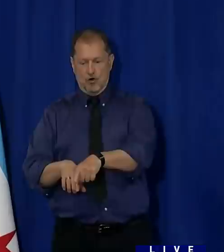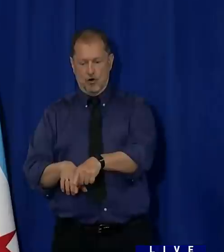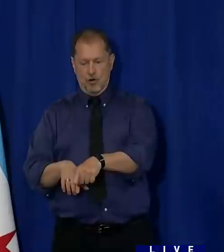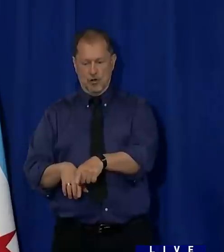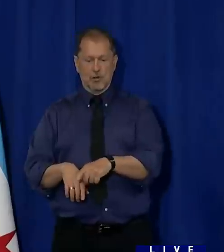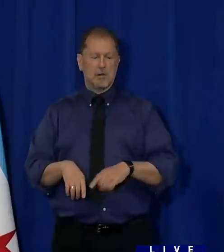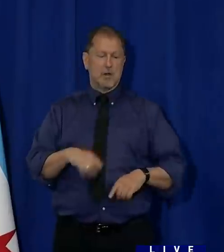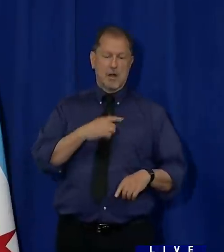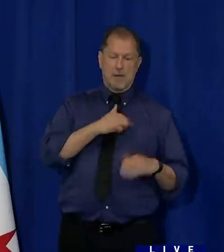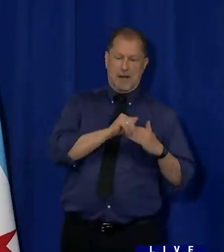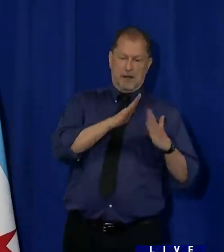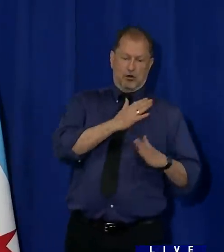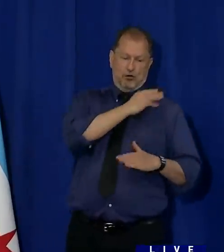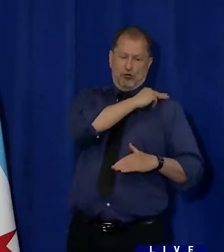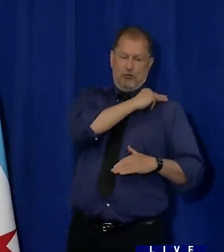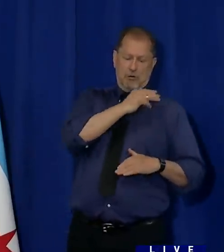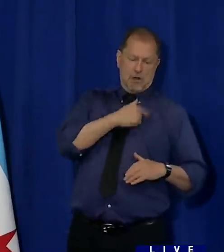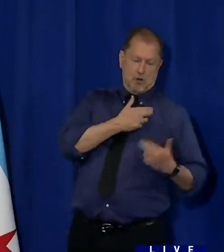others.